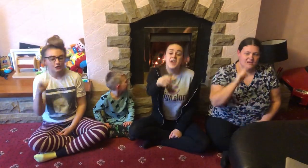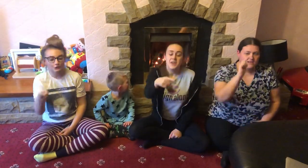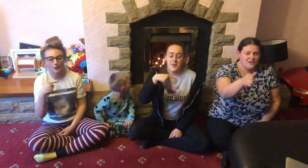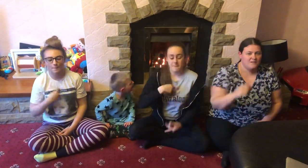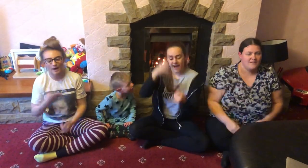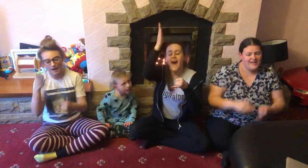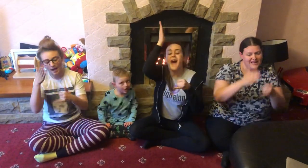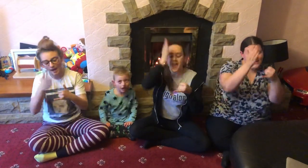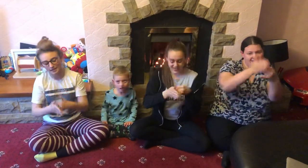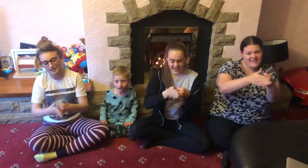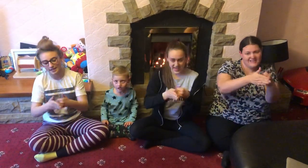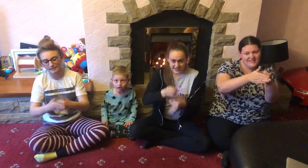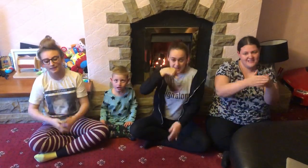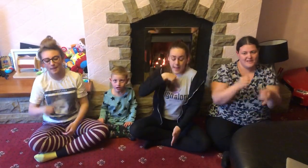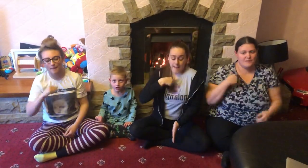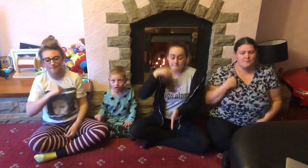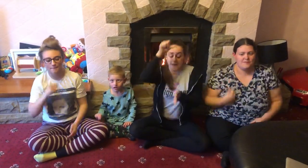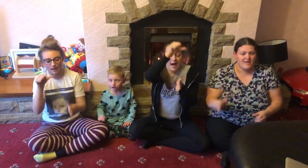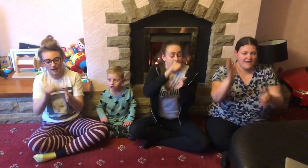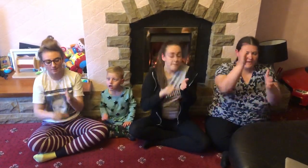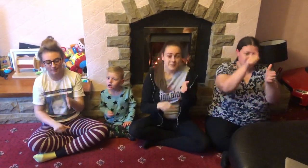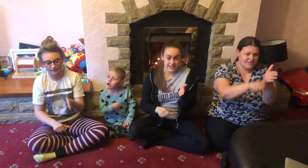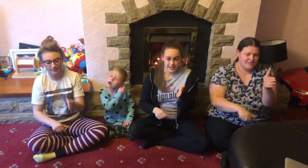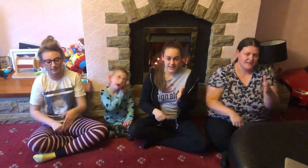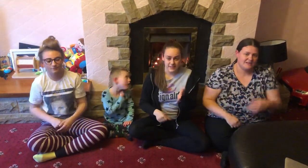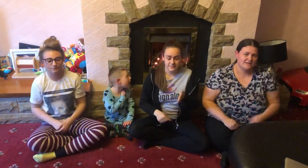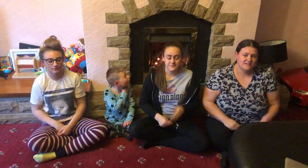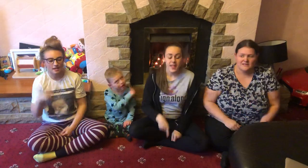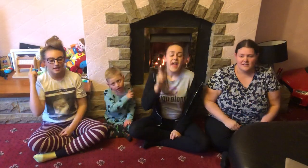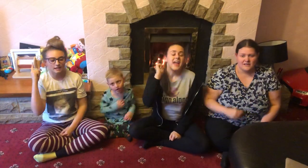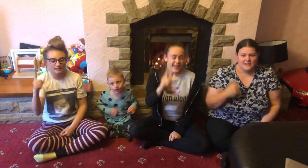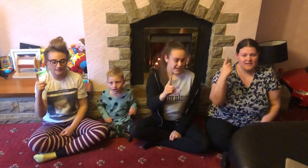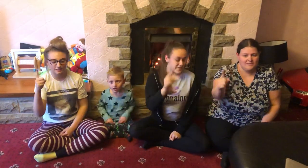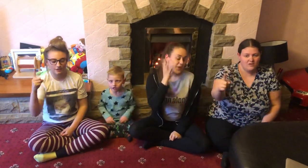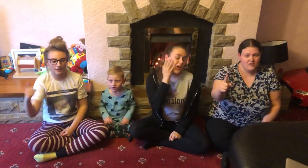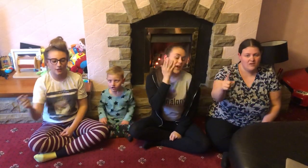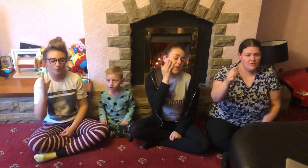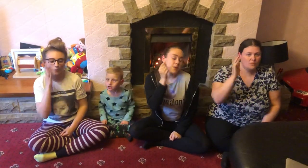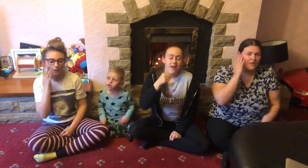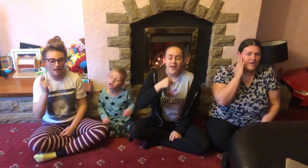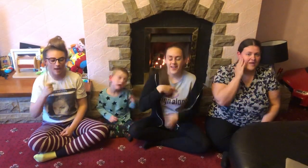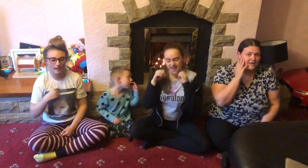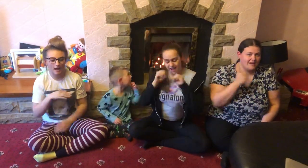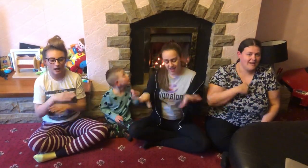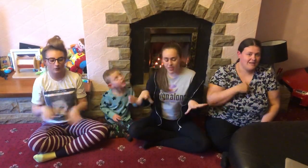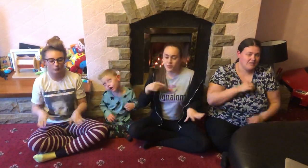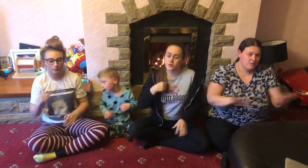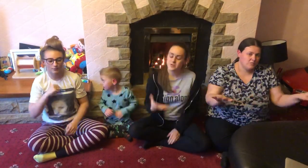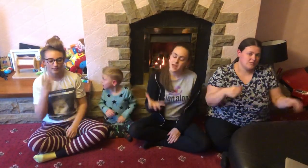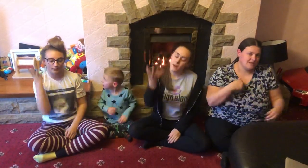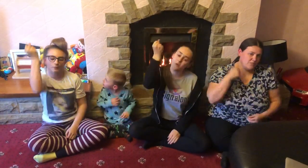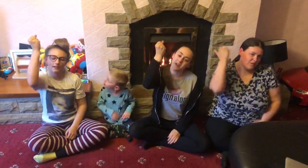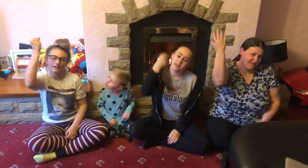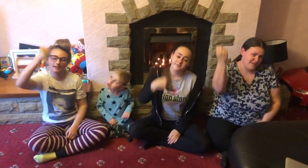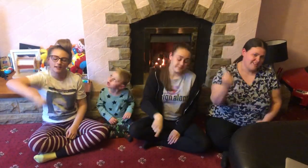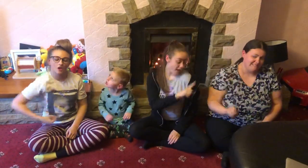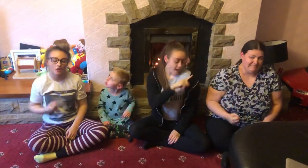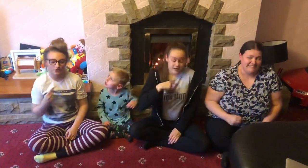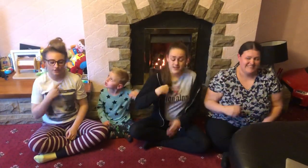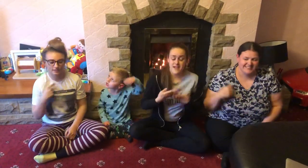You're my end and my beginning. Even when I lose, I'm winning. Cause